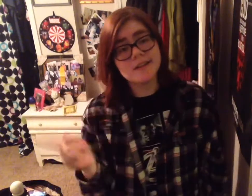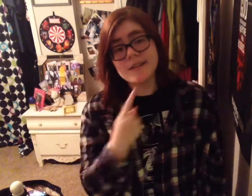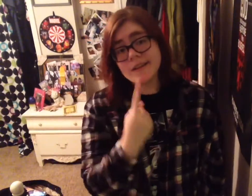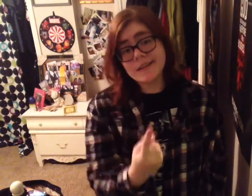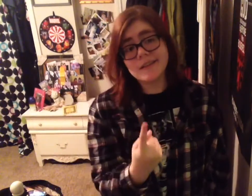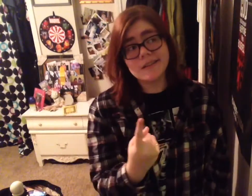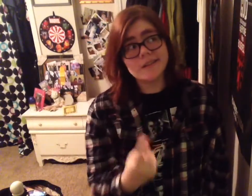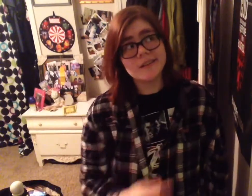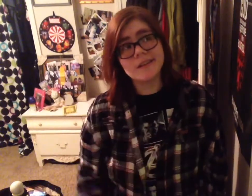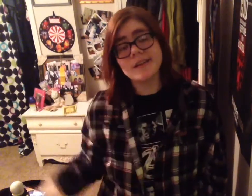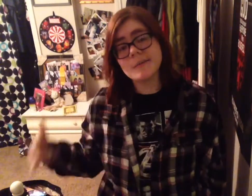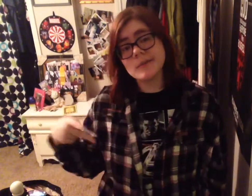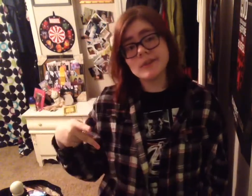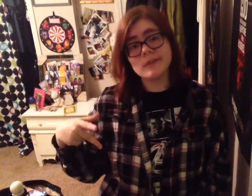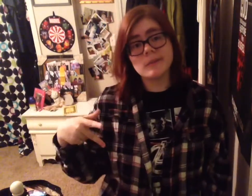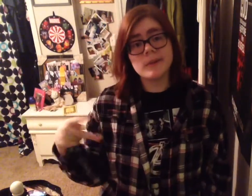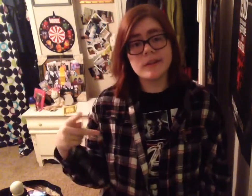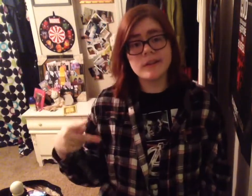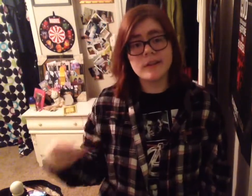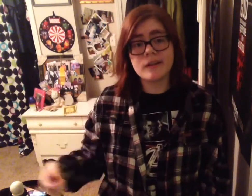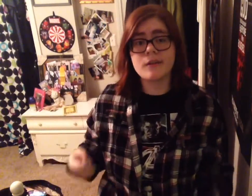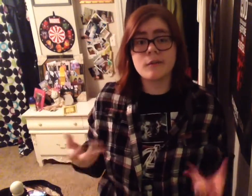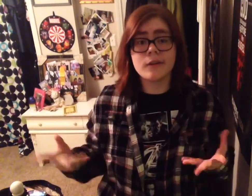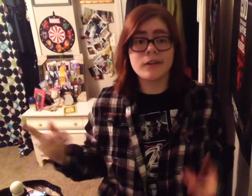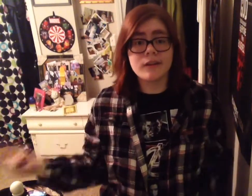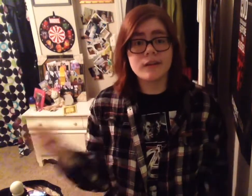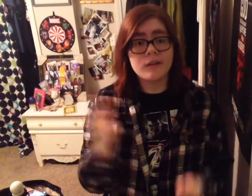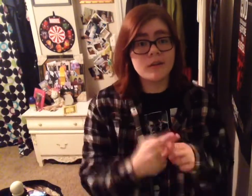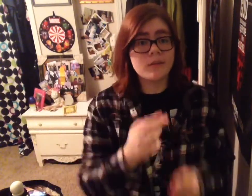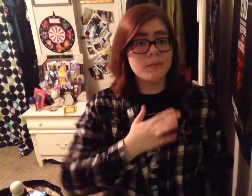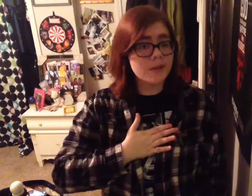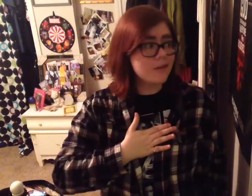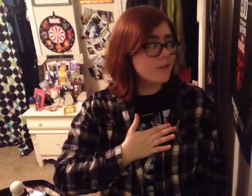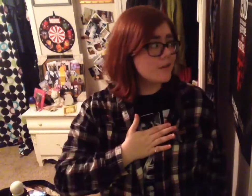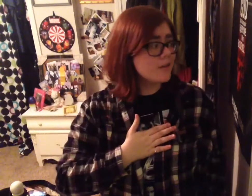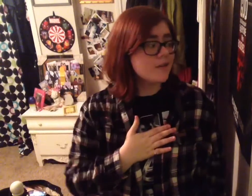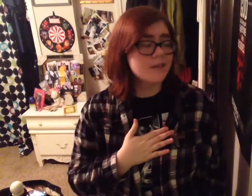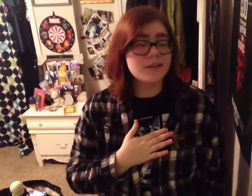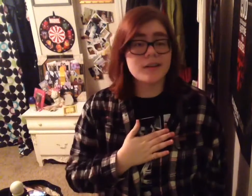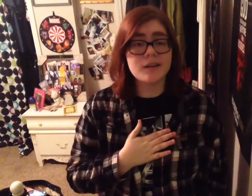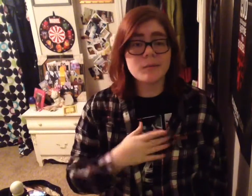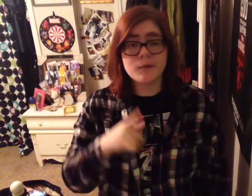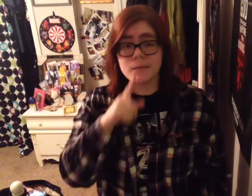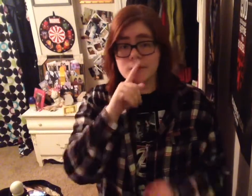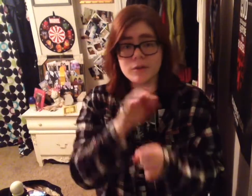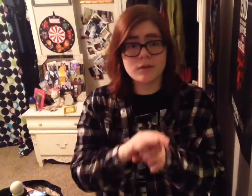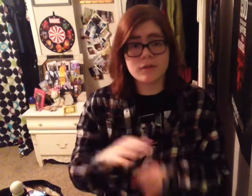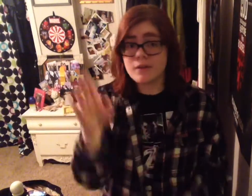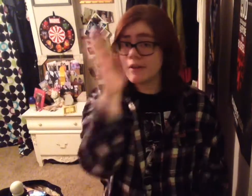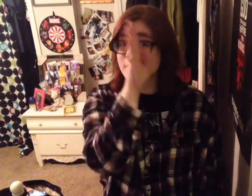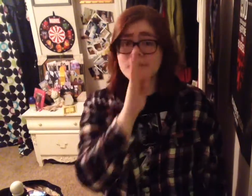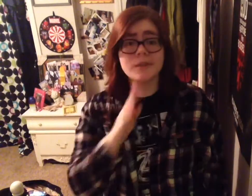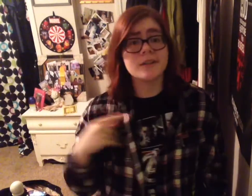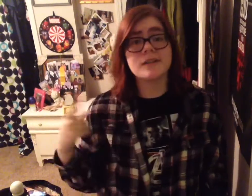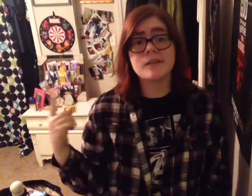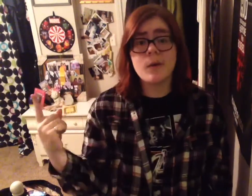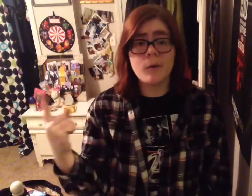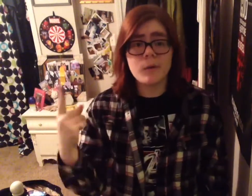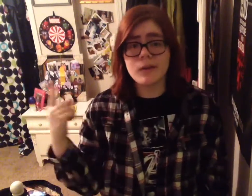said, Peter Pan, that's what they call me I promise that you'll never be lonely